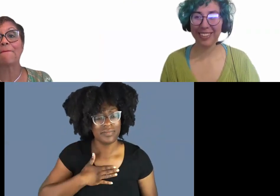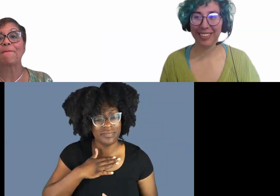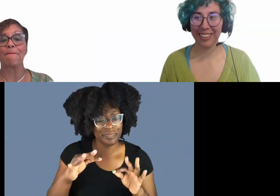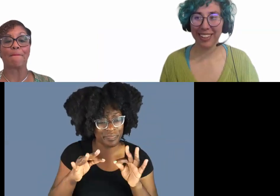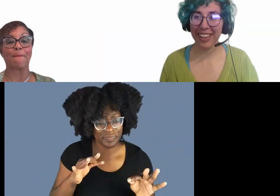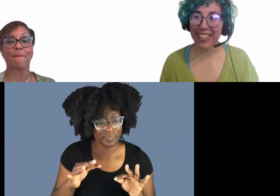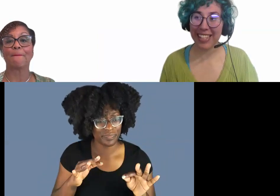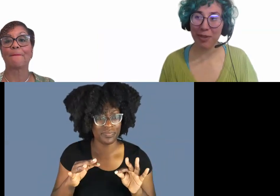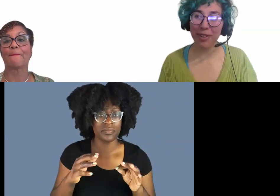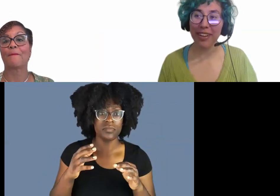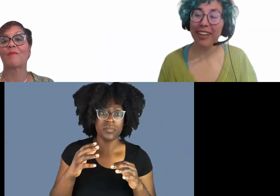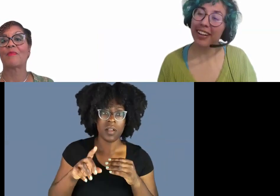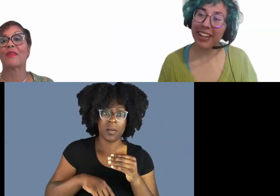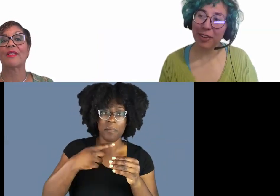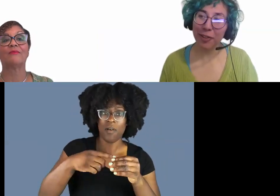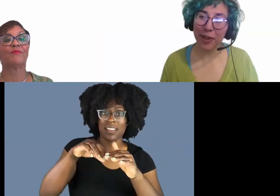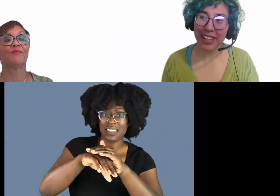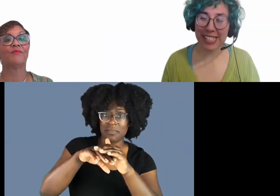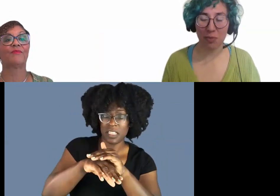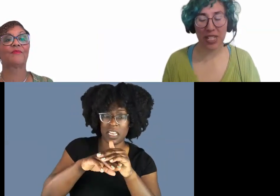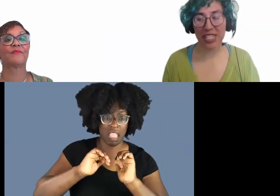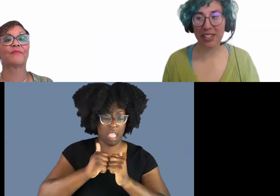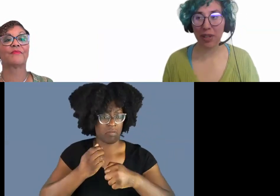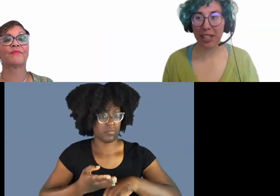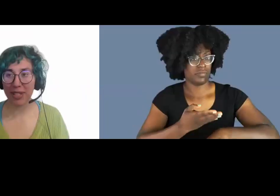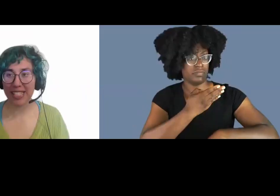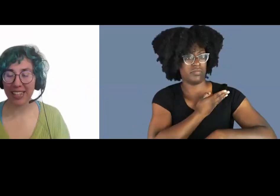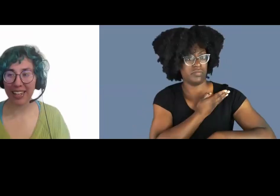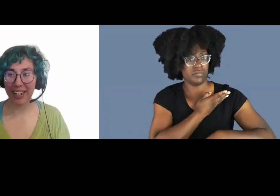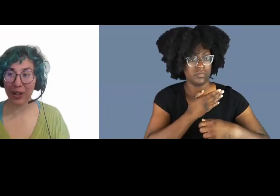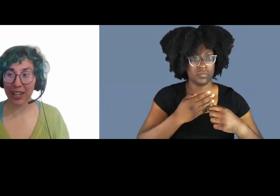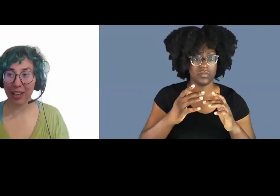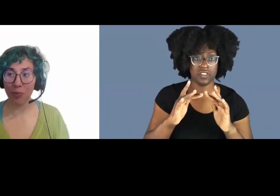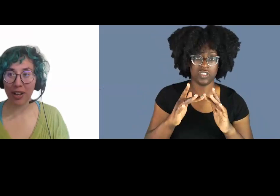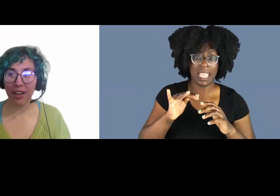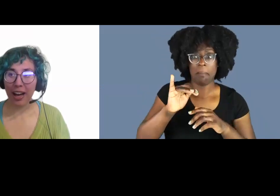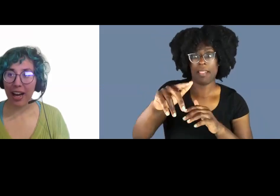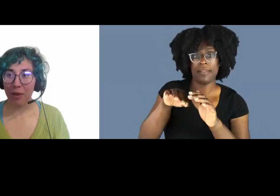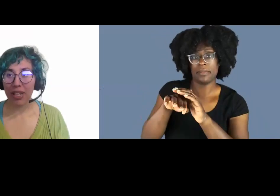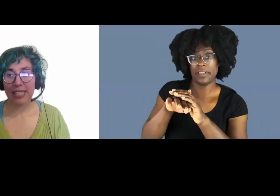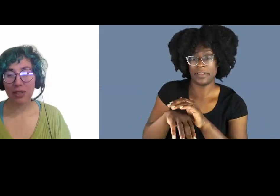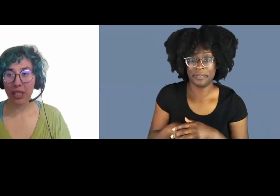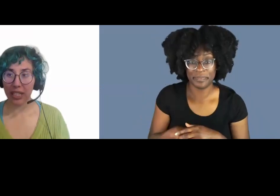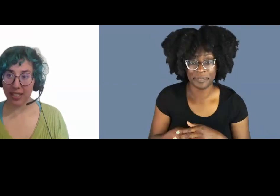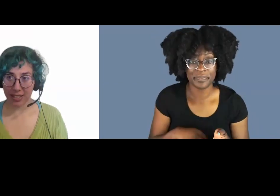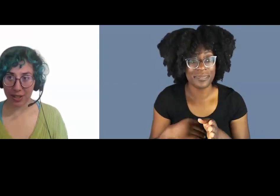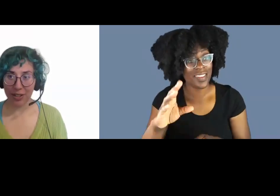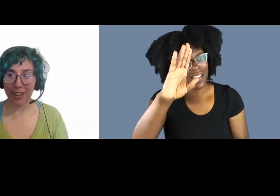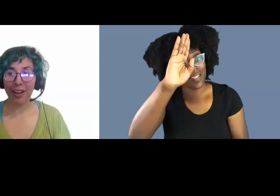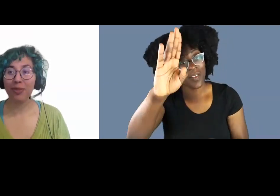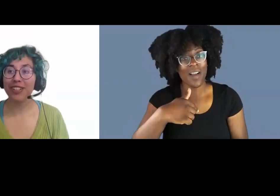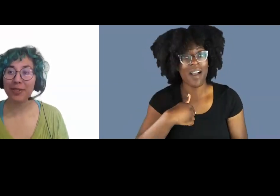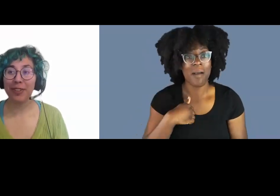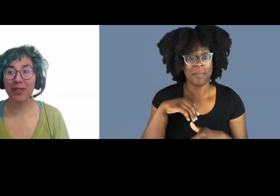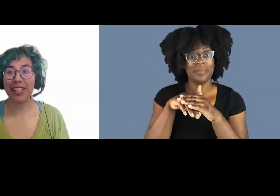Citlali. Thanks, Kim. Hello, everyone. As Kim mentioned, my name is Citlali Rioja. I am an accessibility tester.